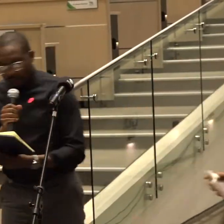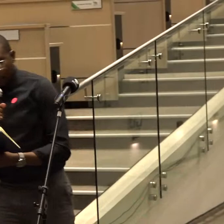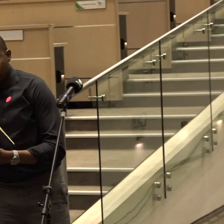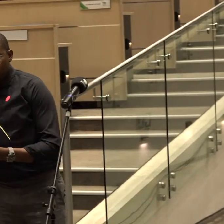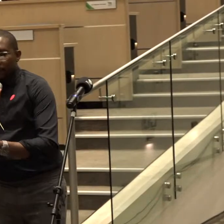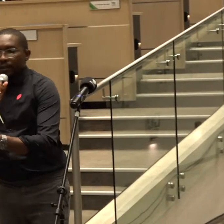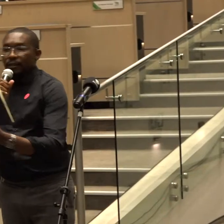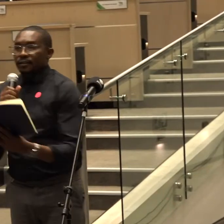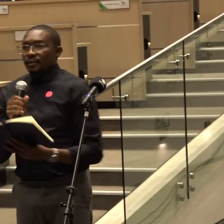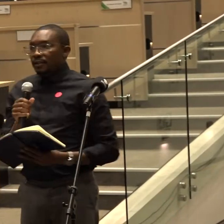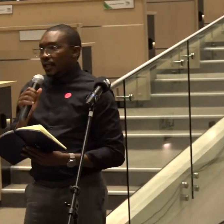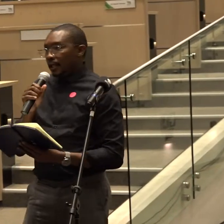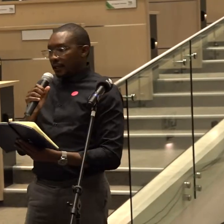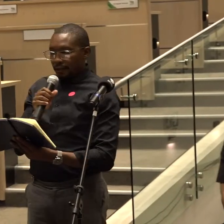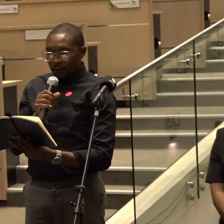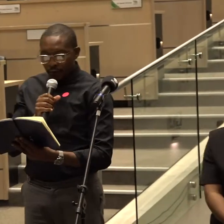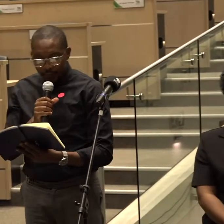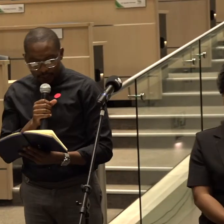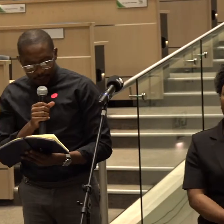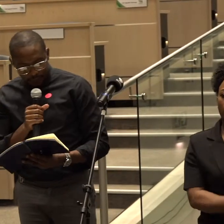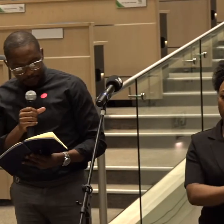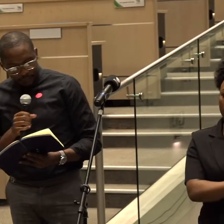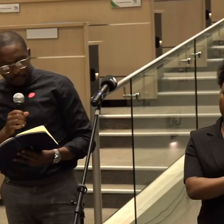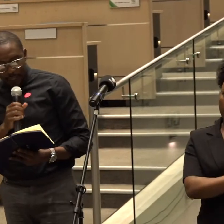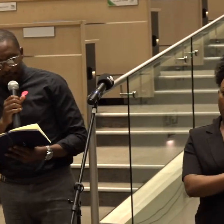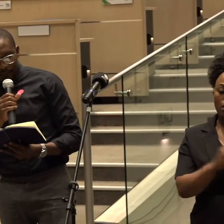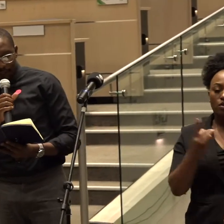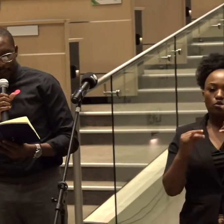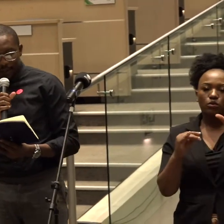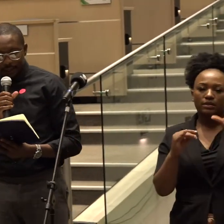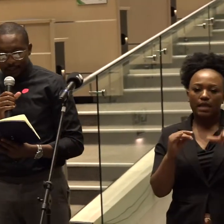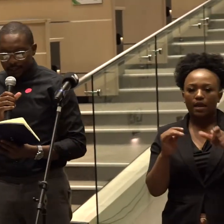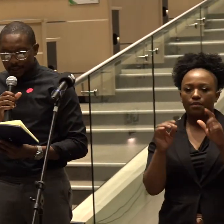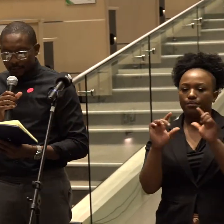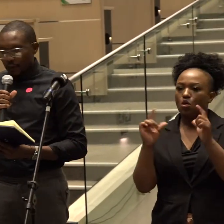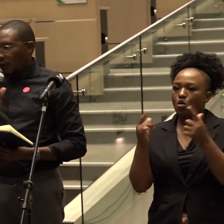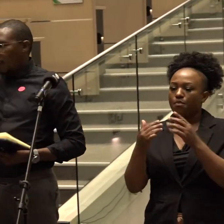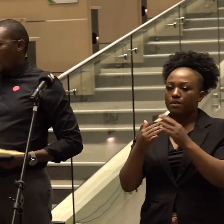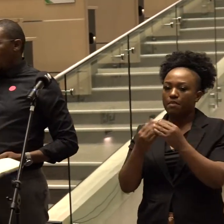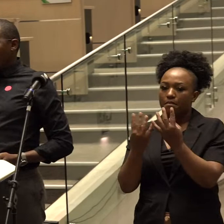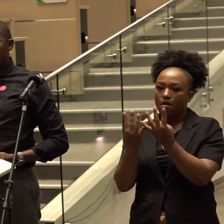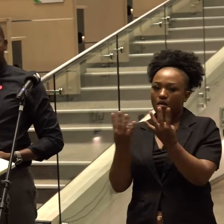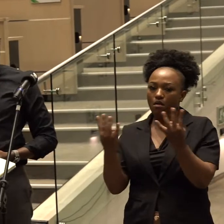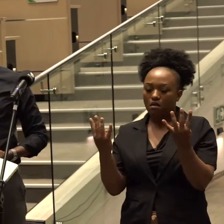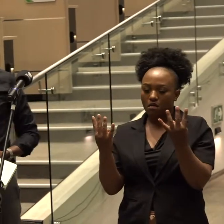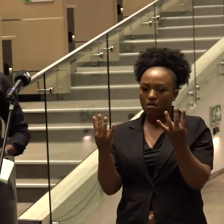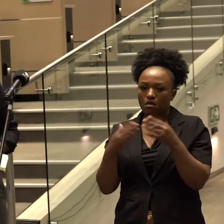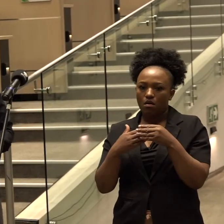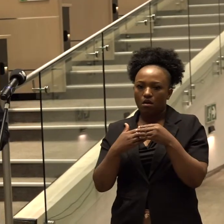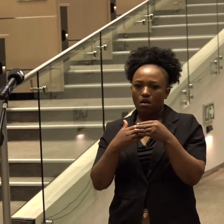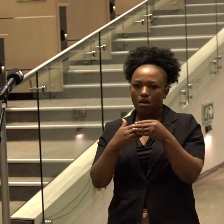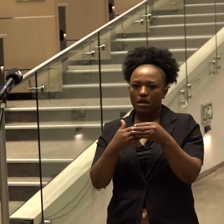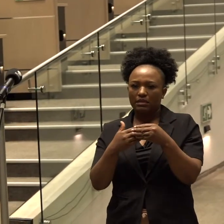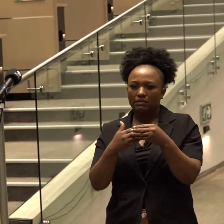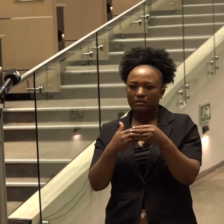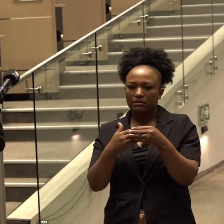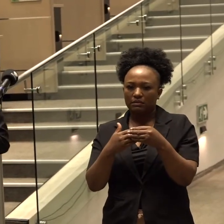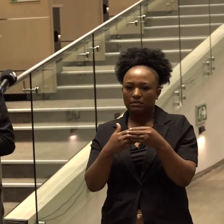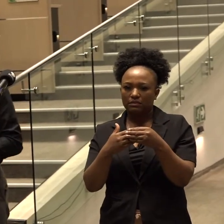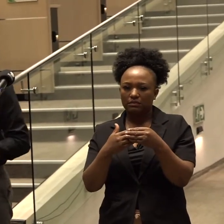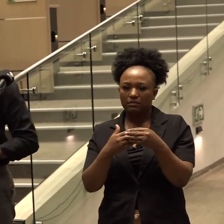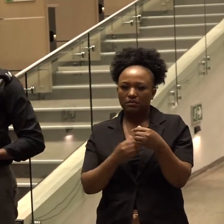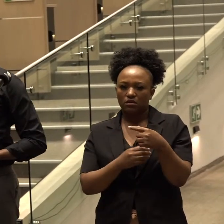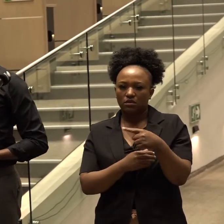to the chair and the committee my name is leadership Gogo which is actually